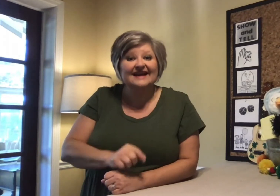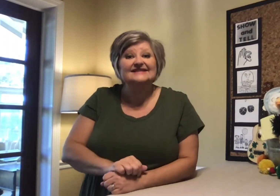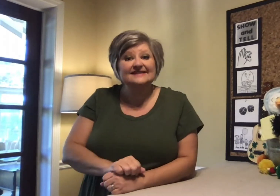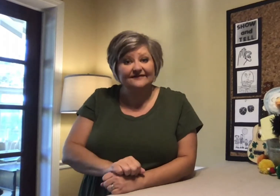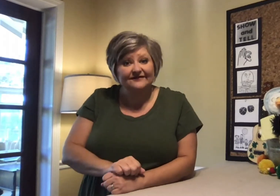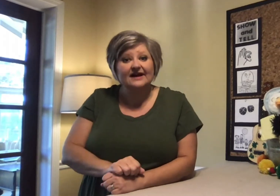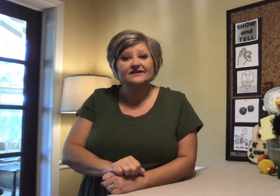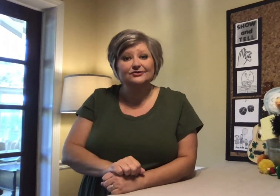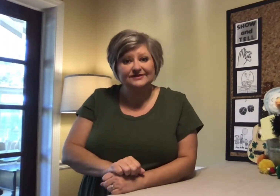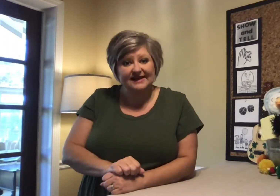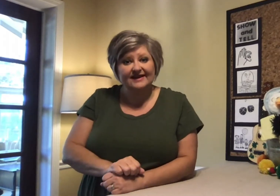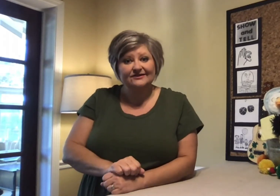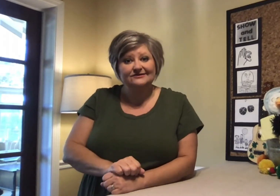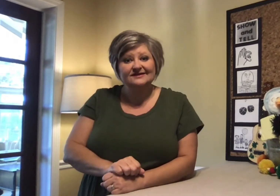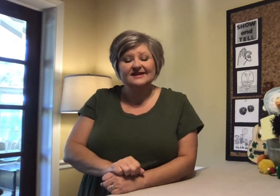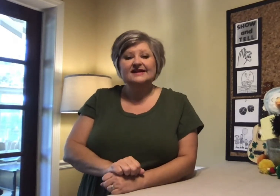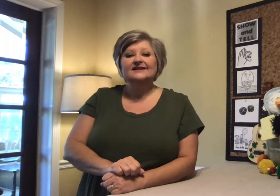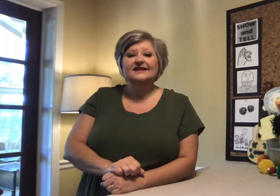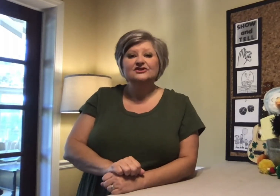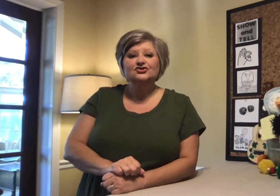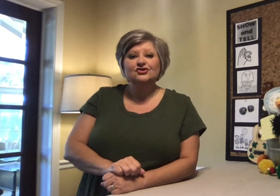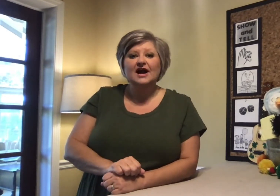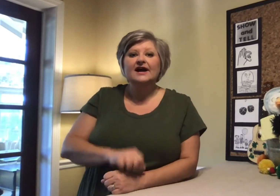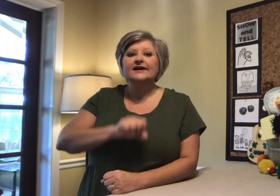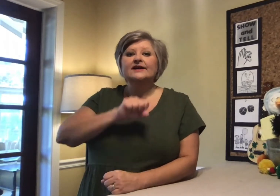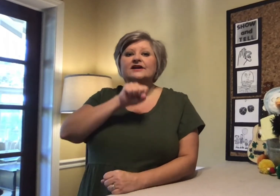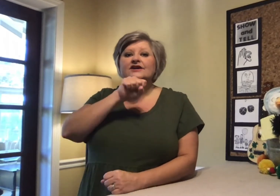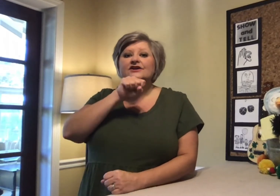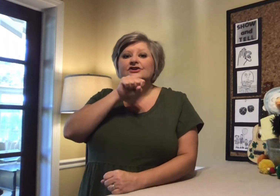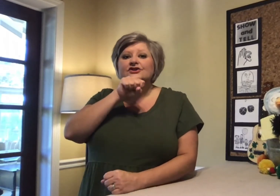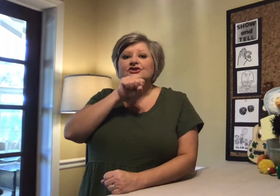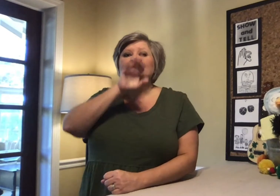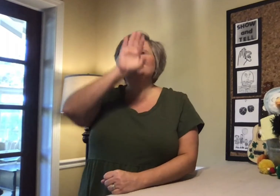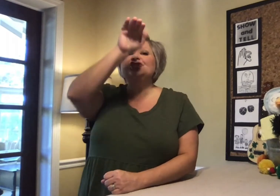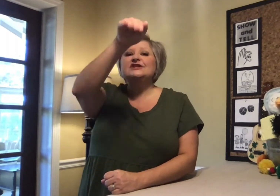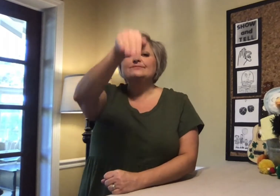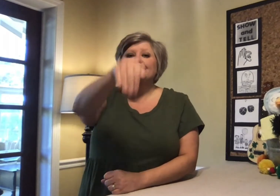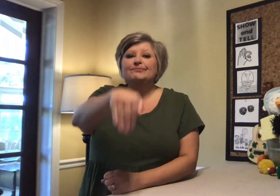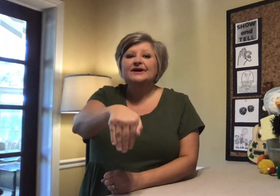the final sound. Let's try sheep.